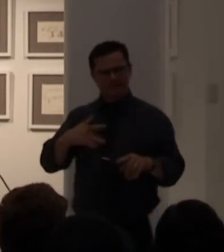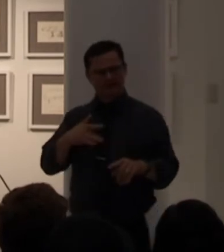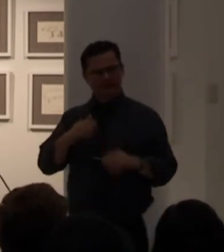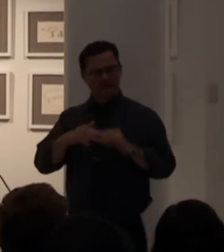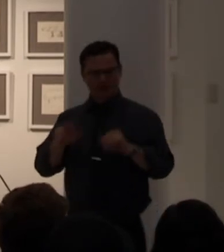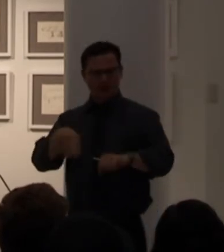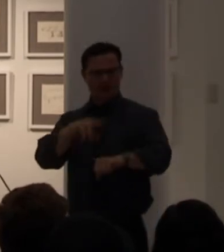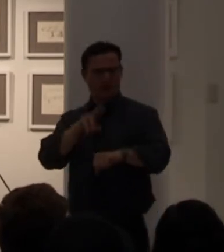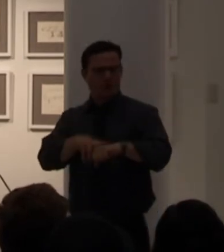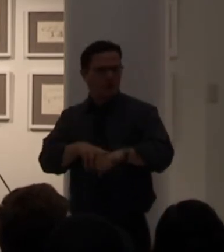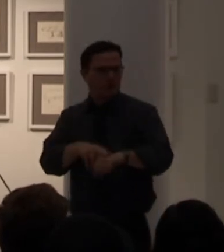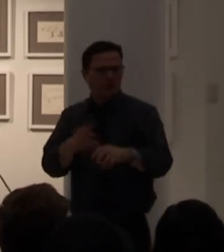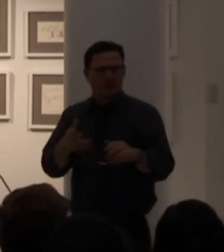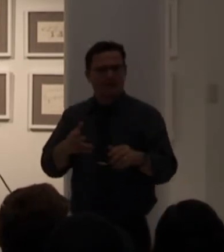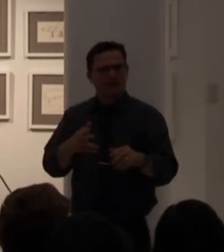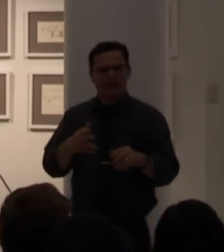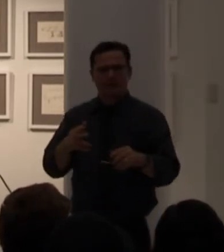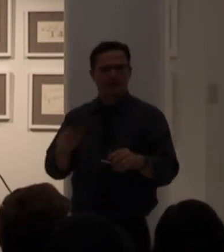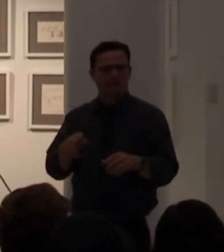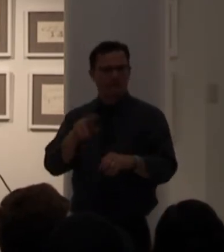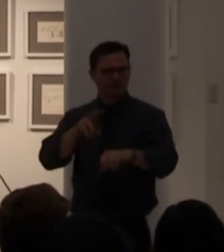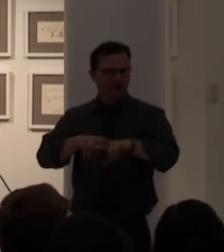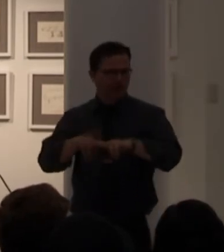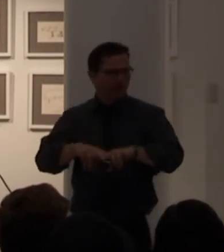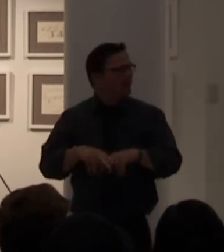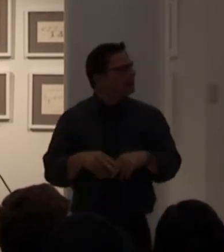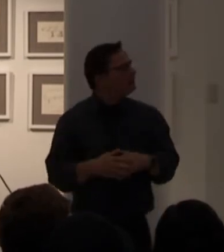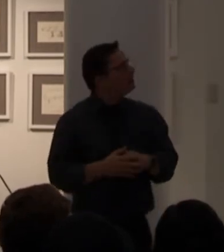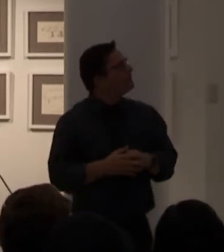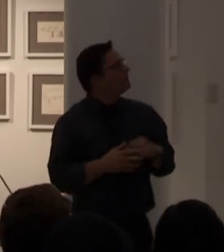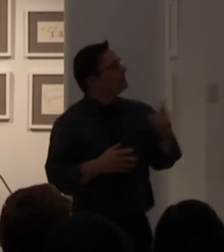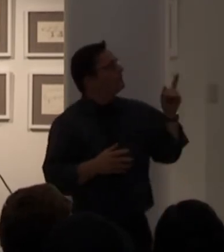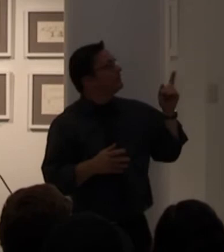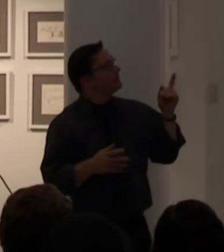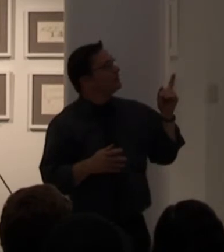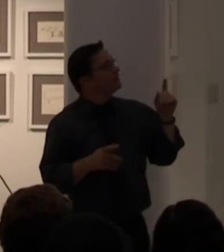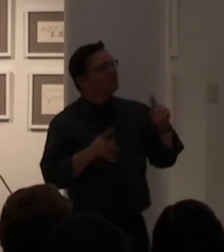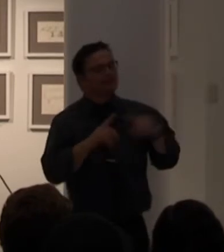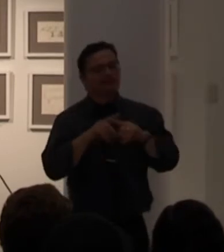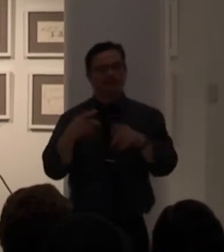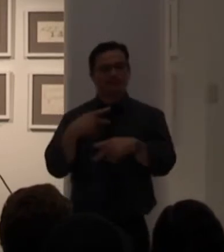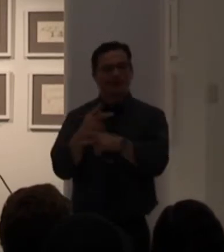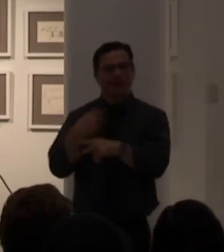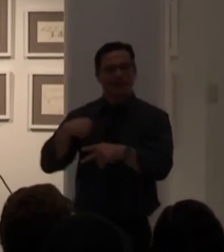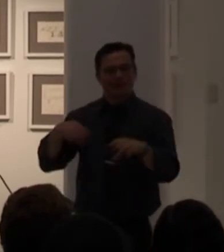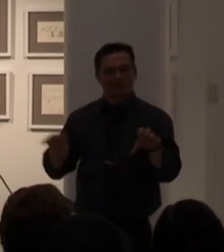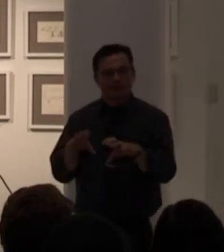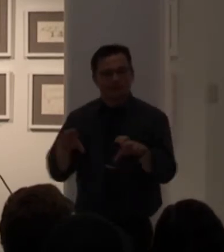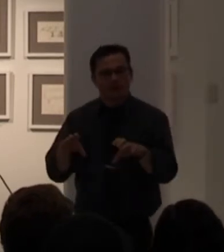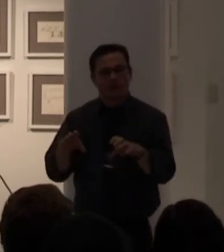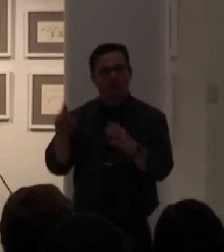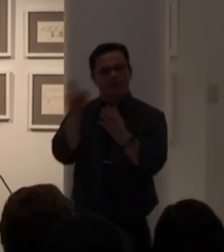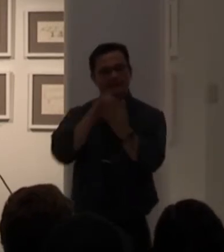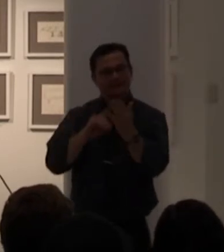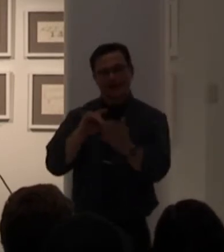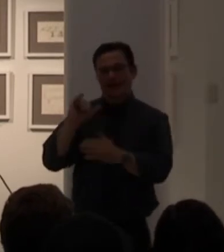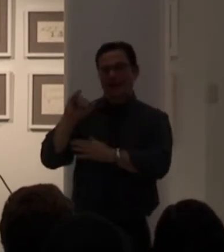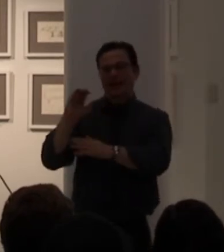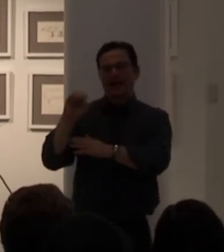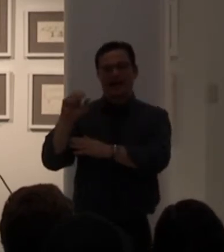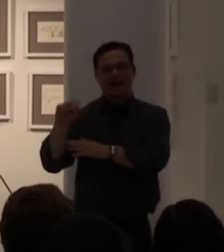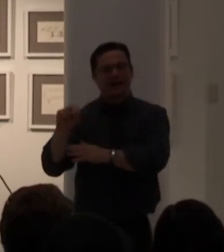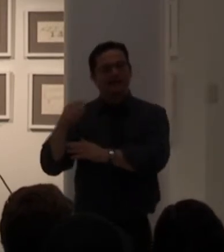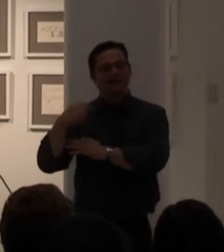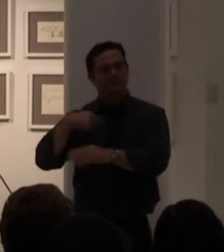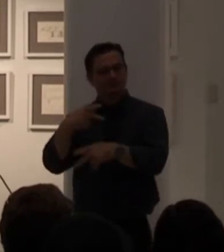just a regular rotomolded product. These are various products that we do that are design icons, which